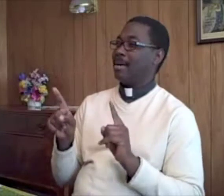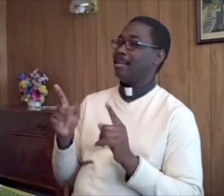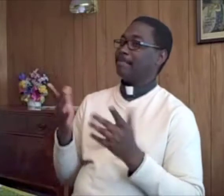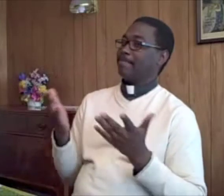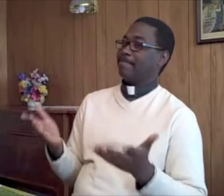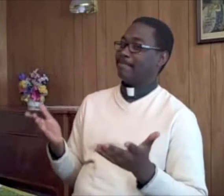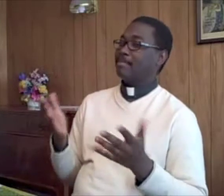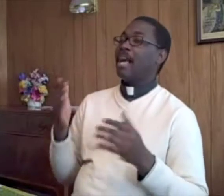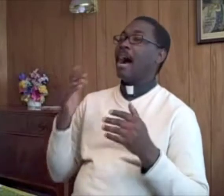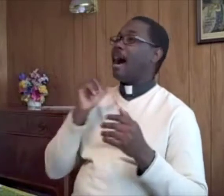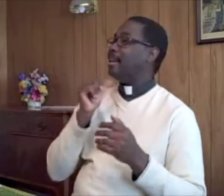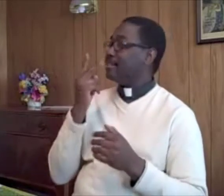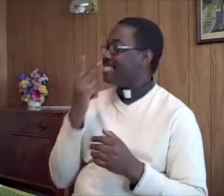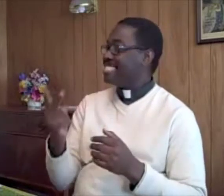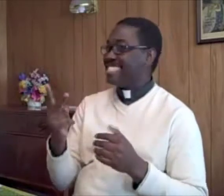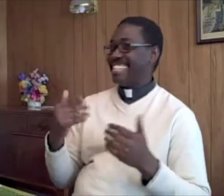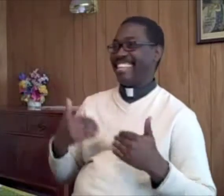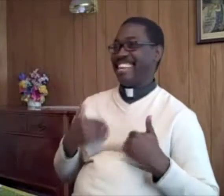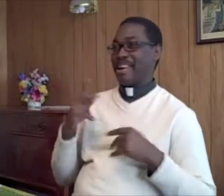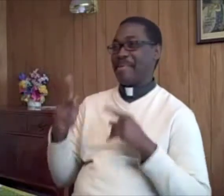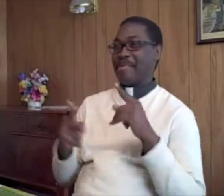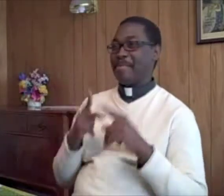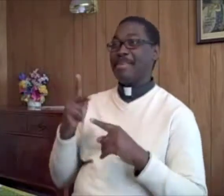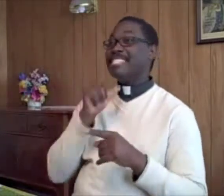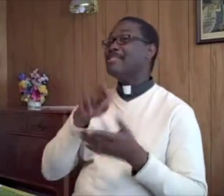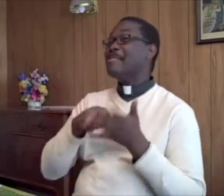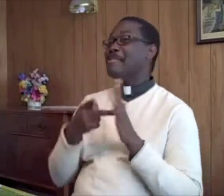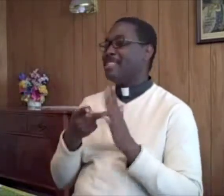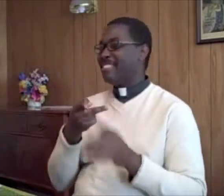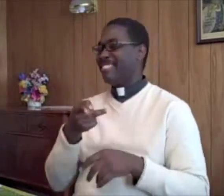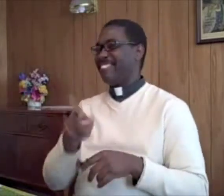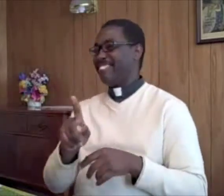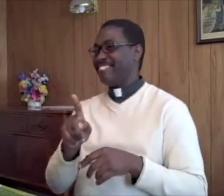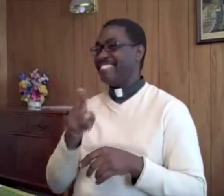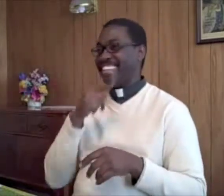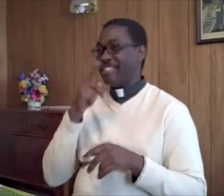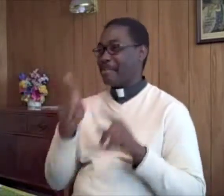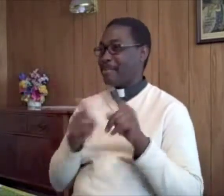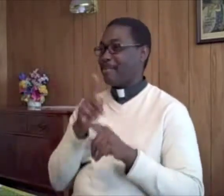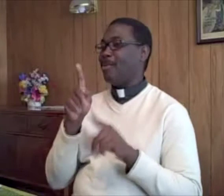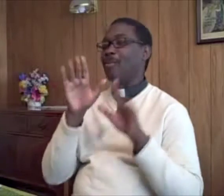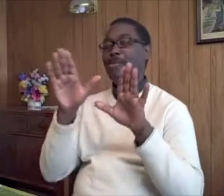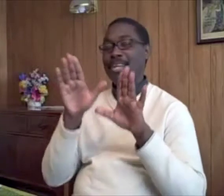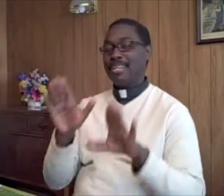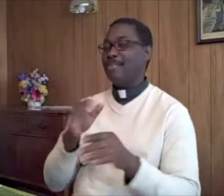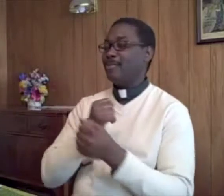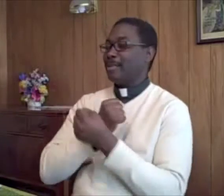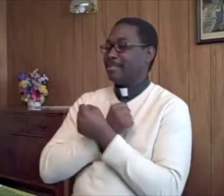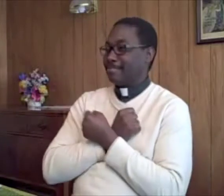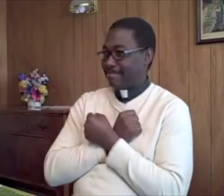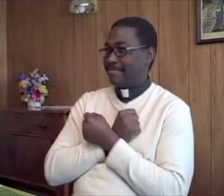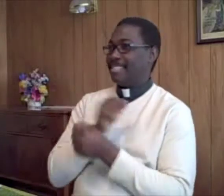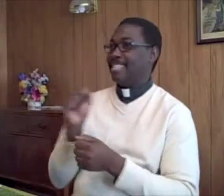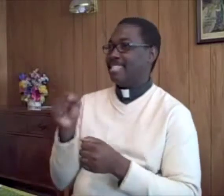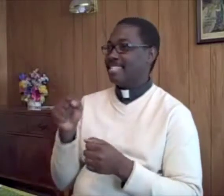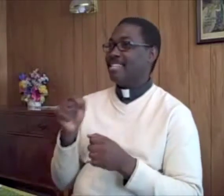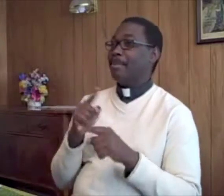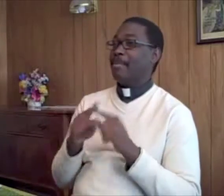younger people in the younger generation. And I'm not trying to slight the fact that we have lots of hearing people here. We love that. But